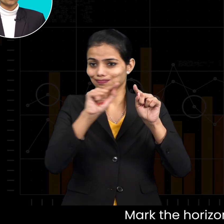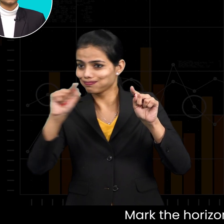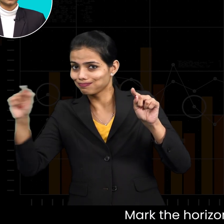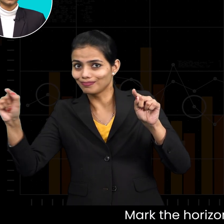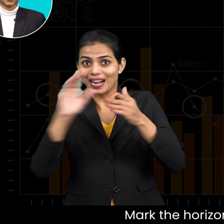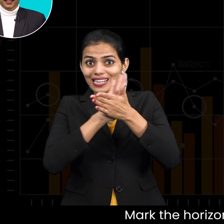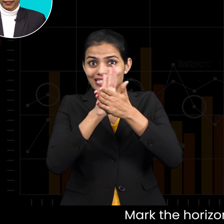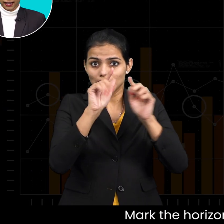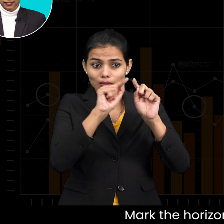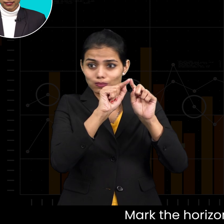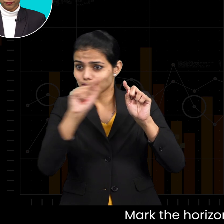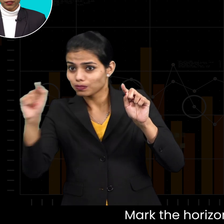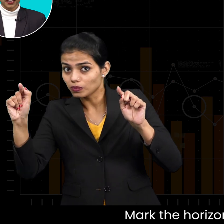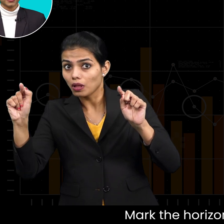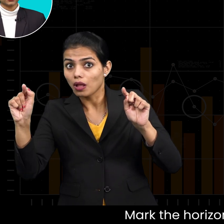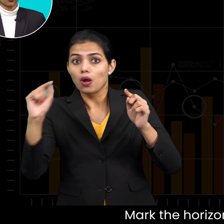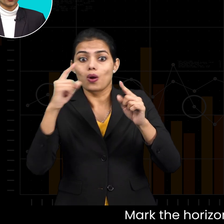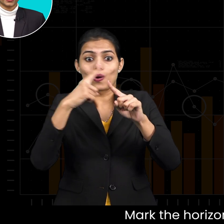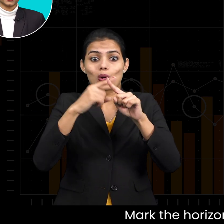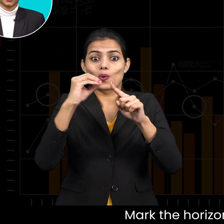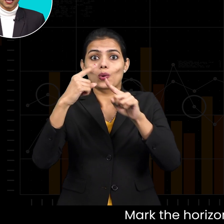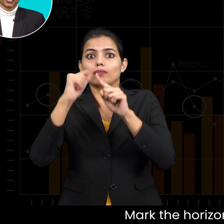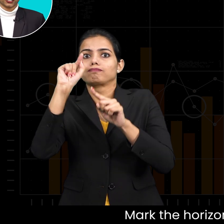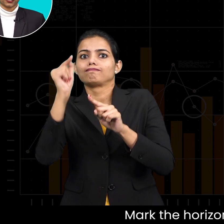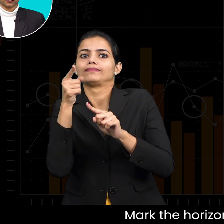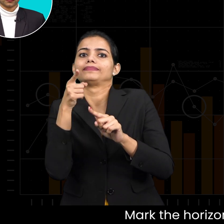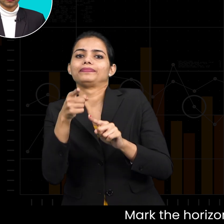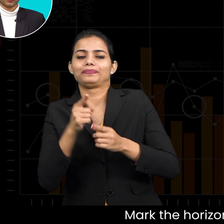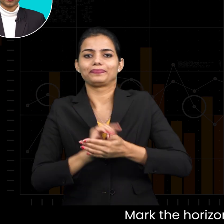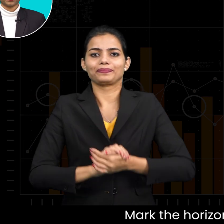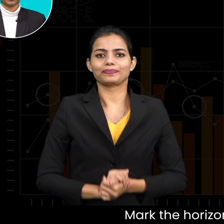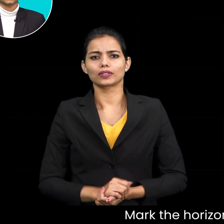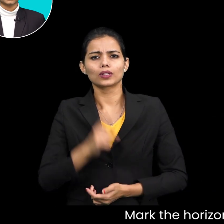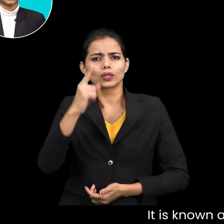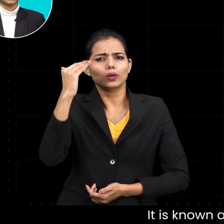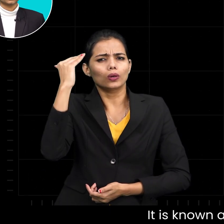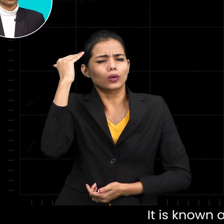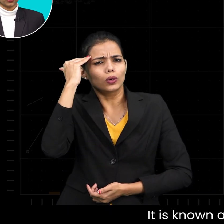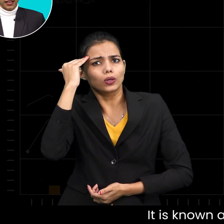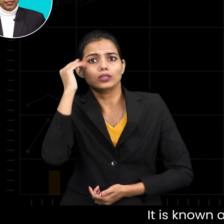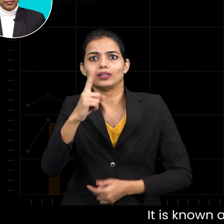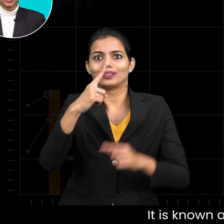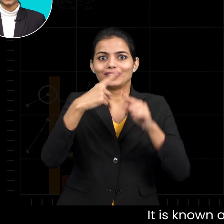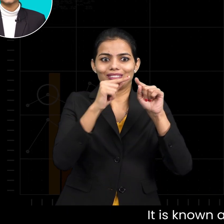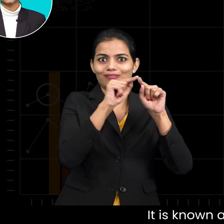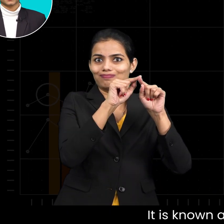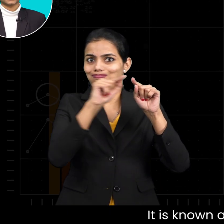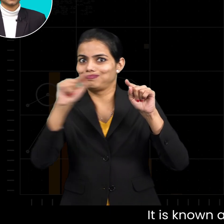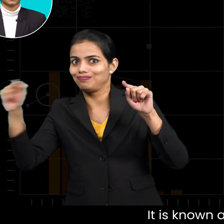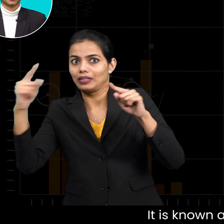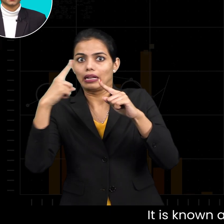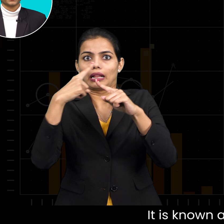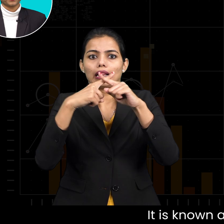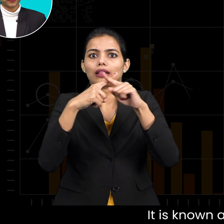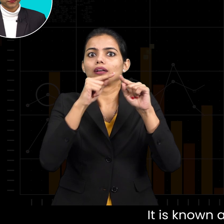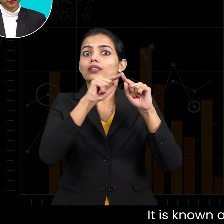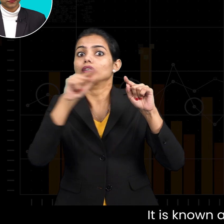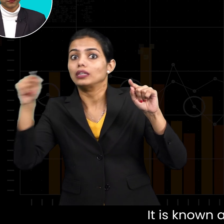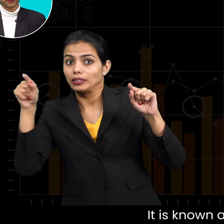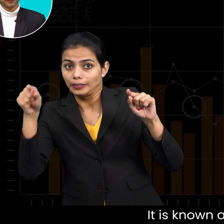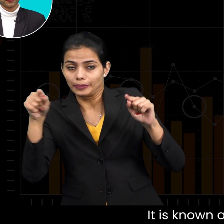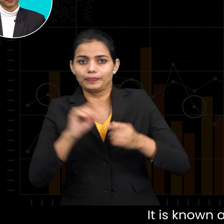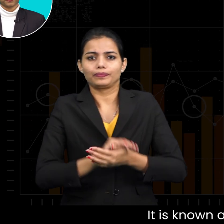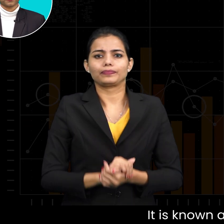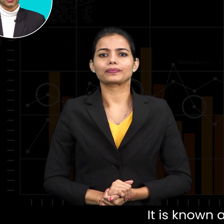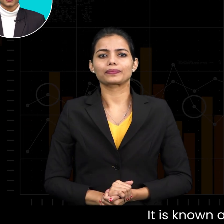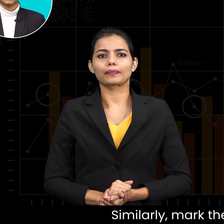Mark the horizontal line as x or x dash. It is known as the x-axis.